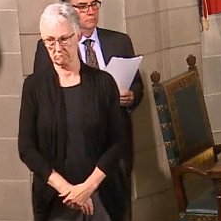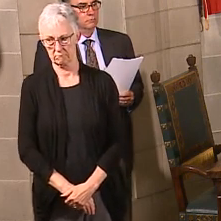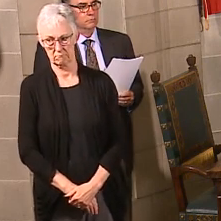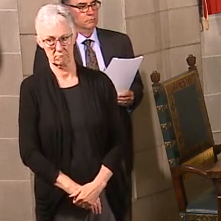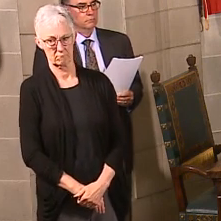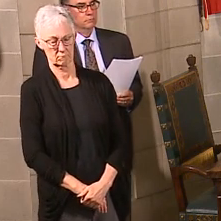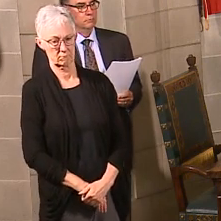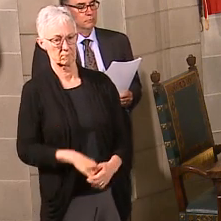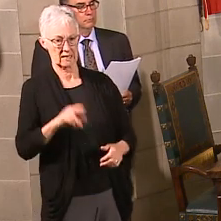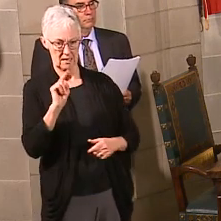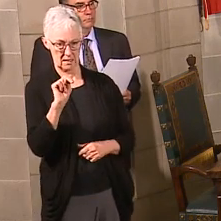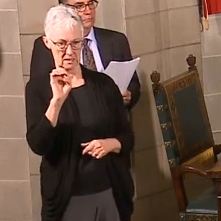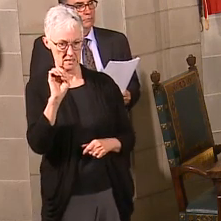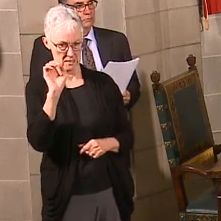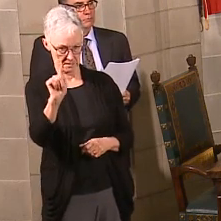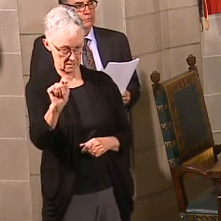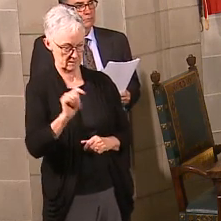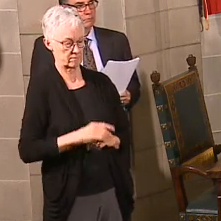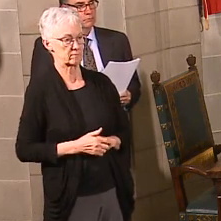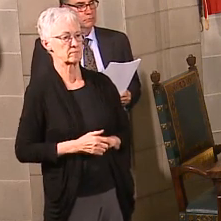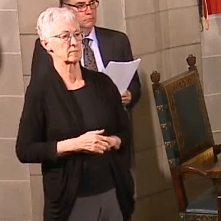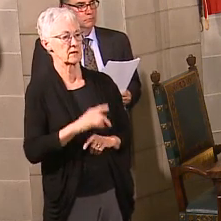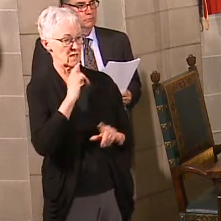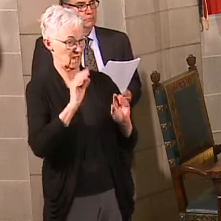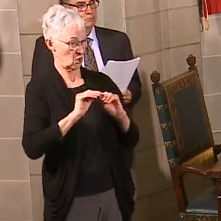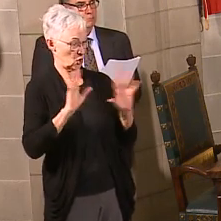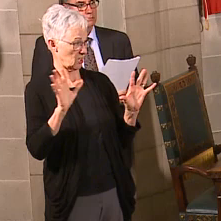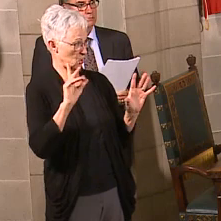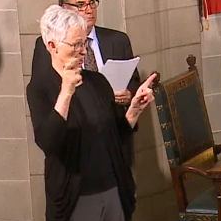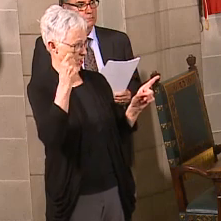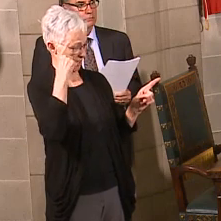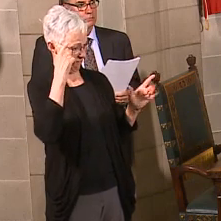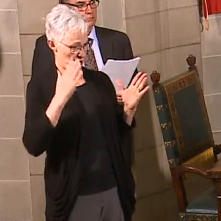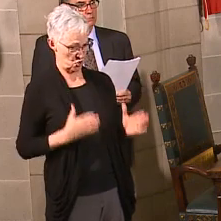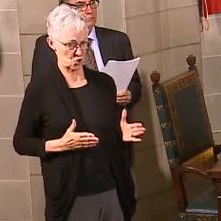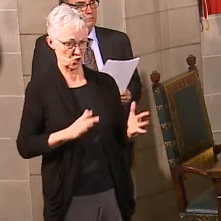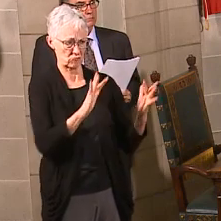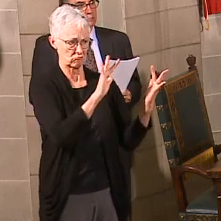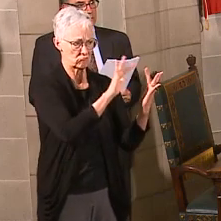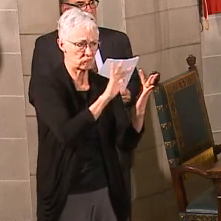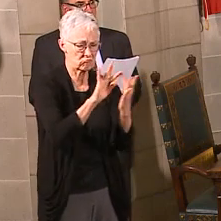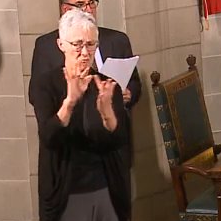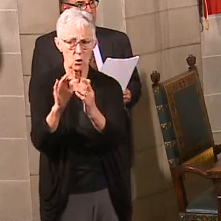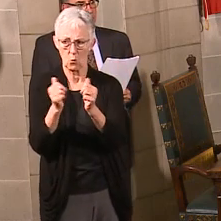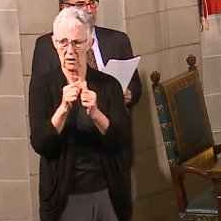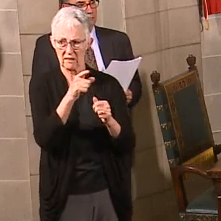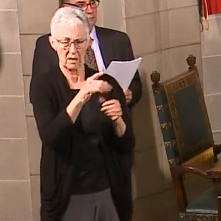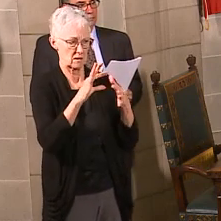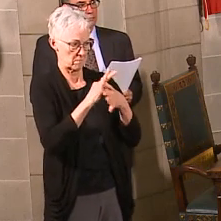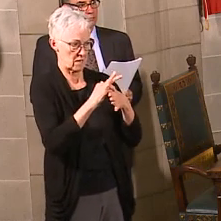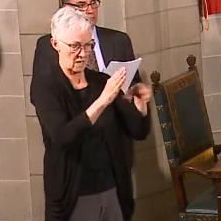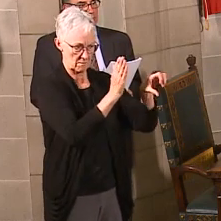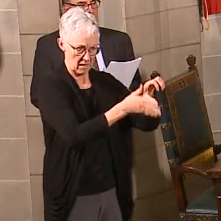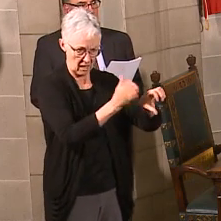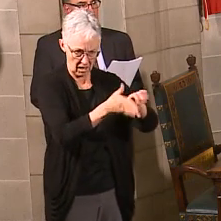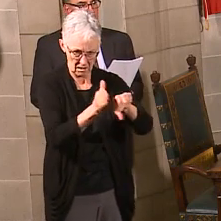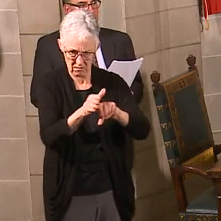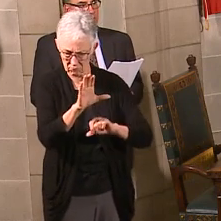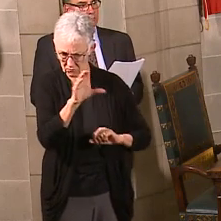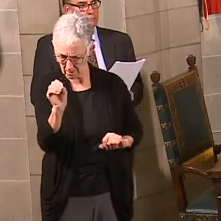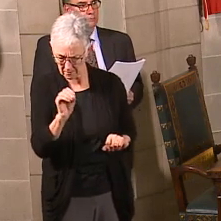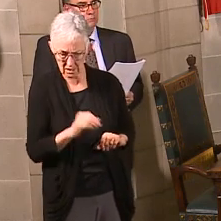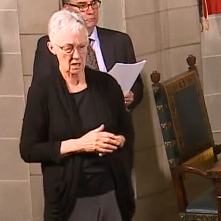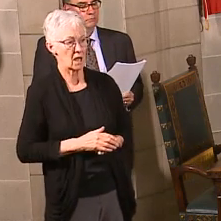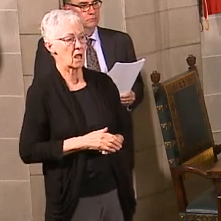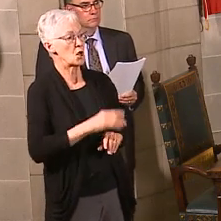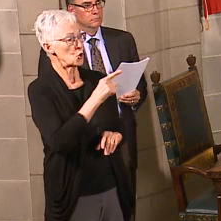Christina Stella, NET. It's clear the governor is in regular contact with the various meatpackers about their mitigation plans. Have workers been present at any